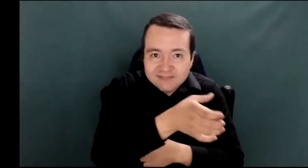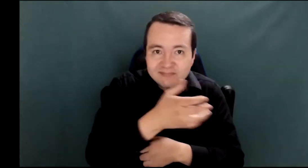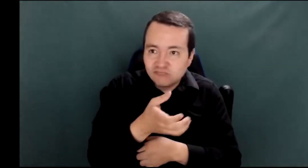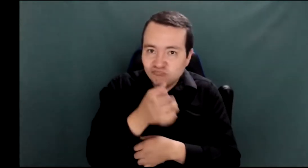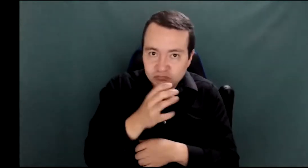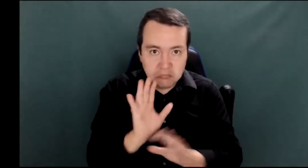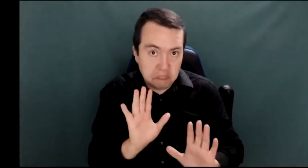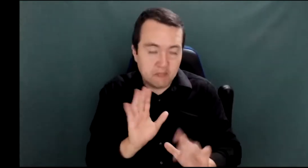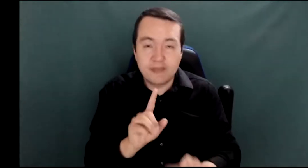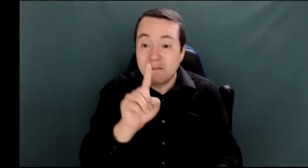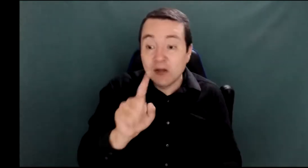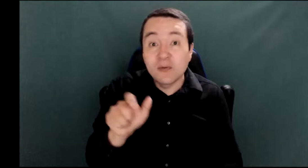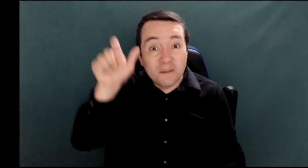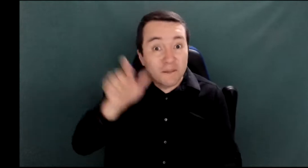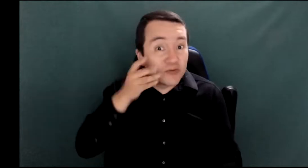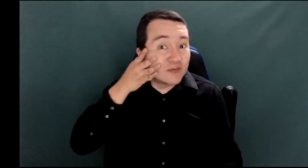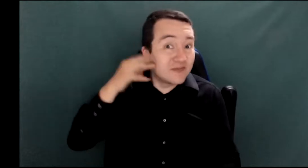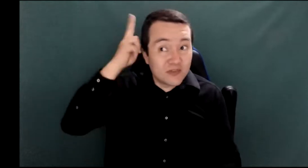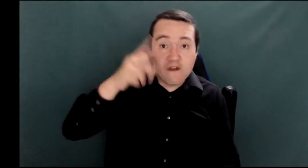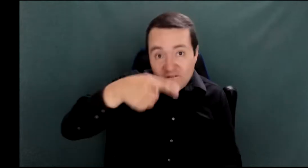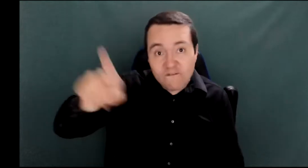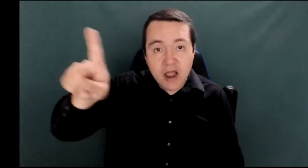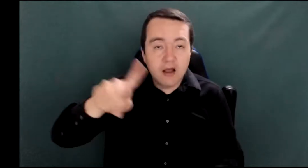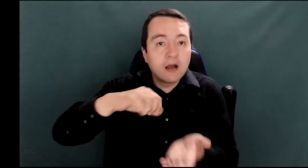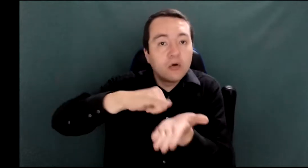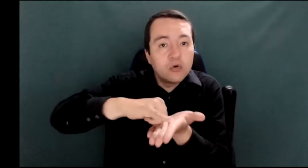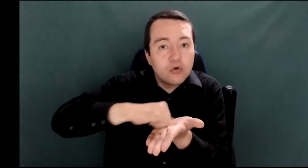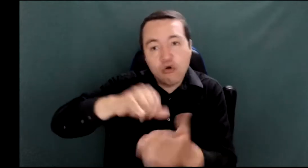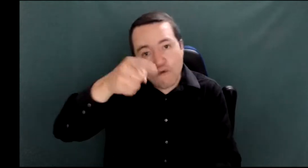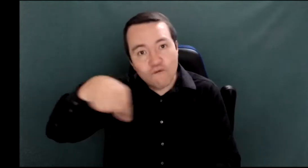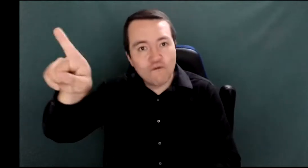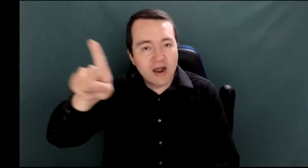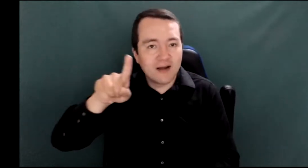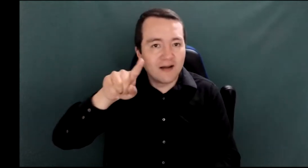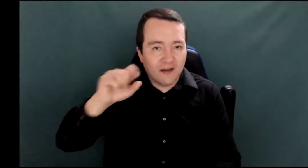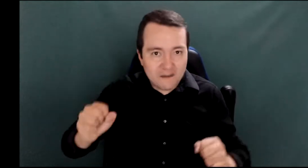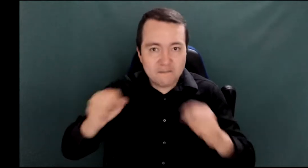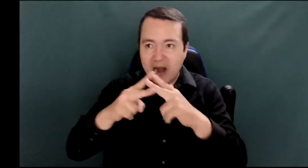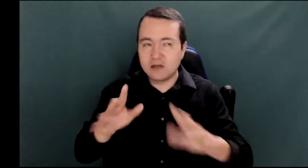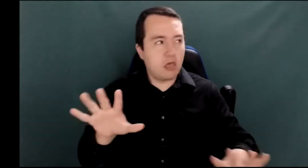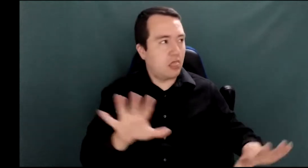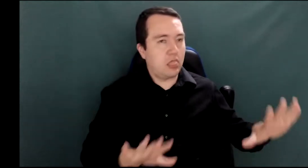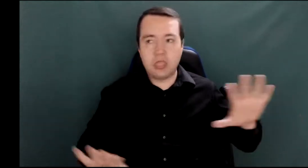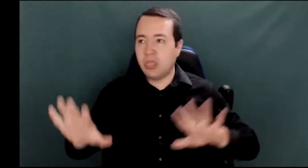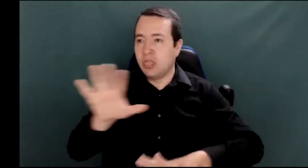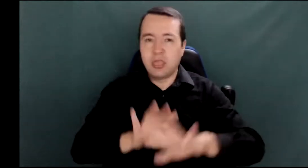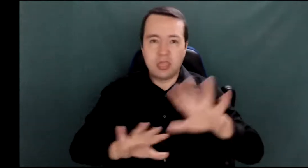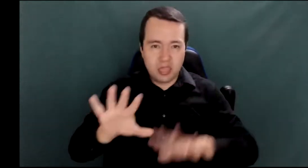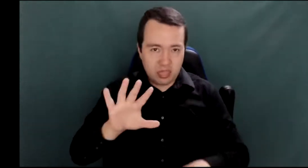situation and can do this without needing any training in New York or in Paris.